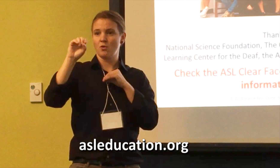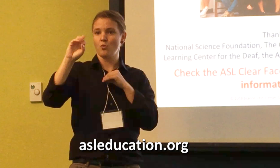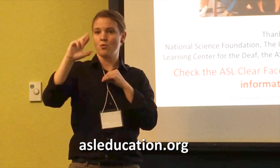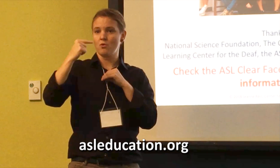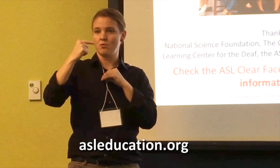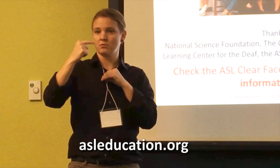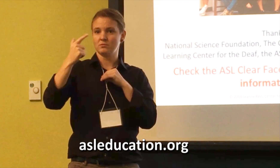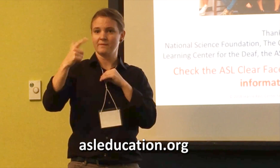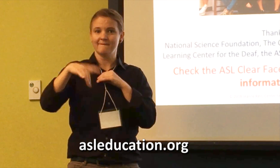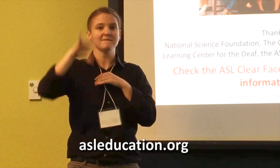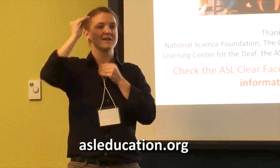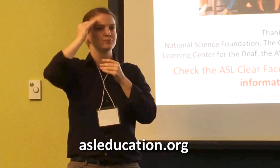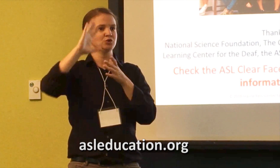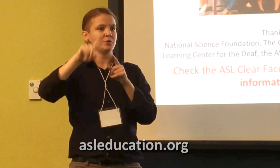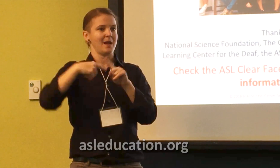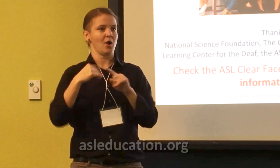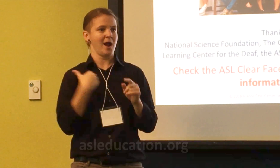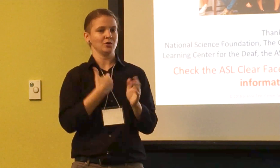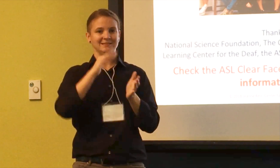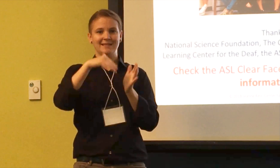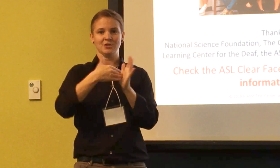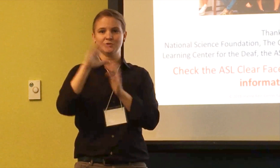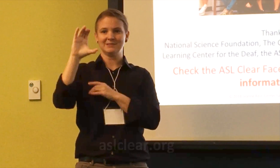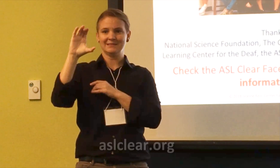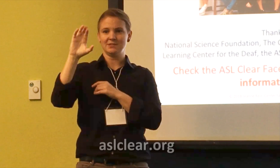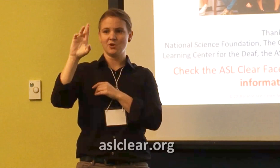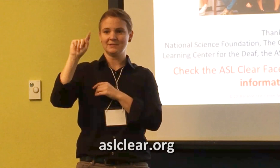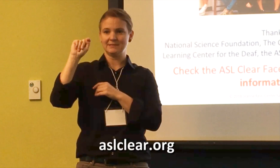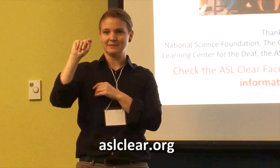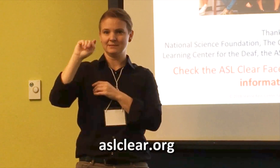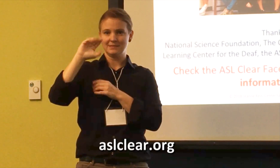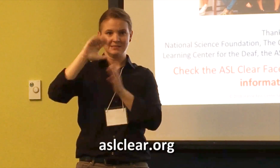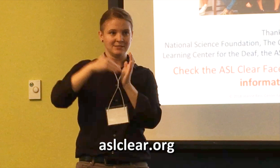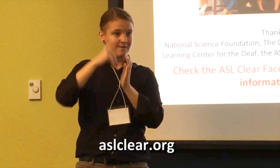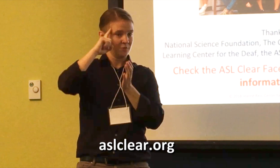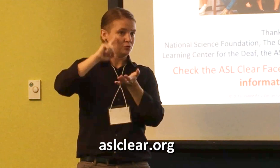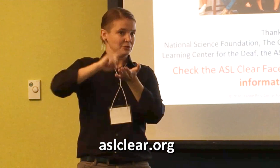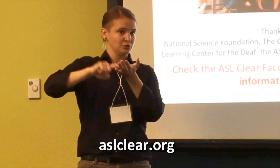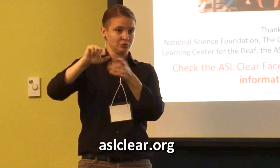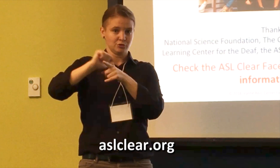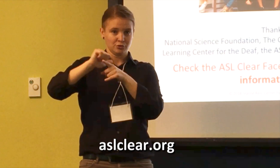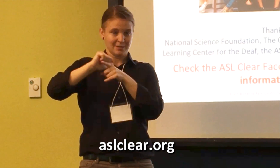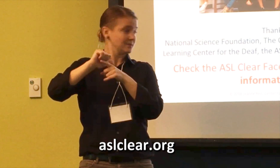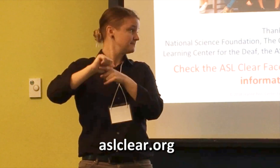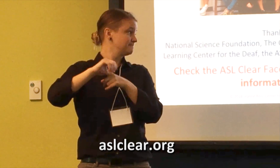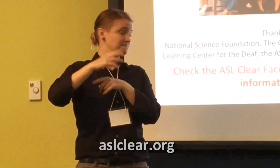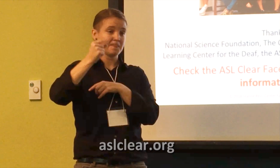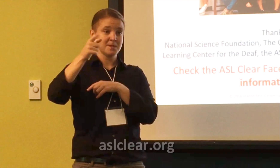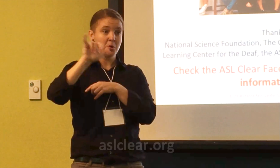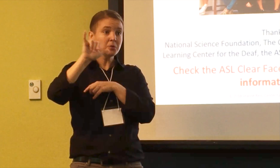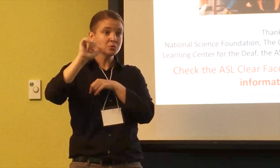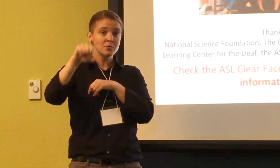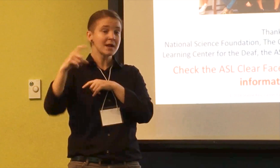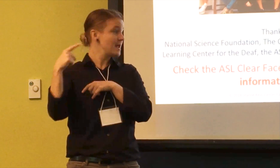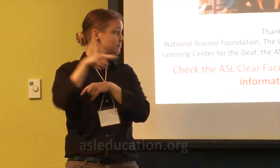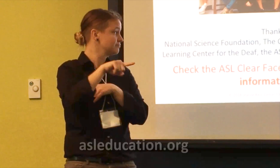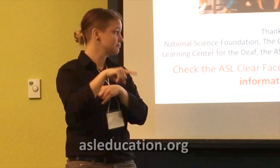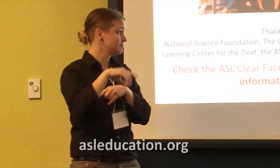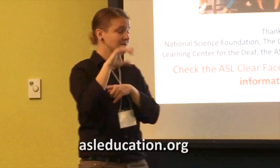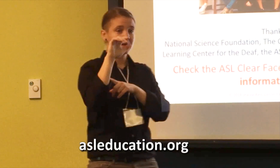to asleducation.org. And aslclear.org is the actual app, but asleducation.org will give you a